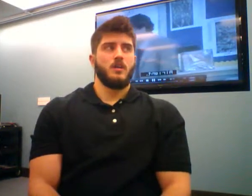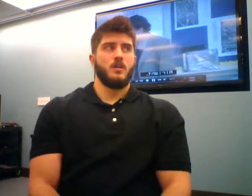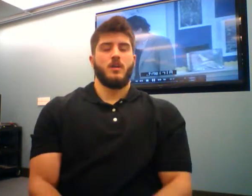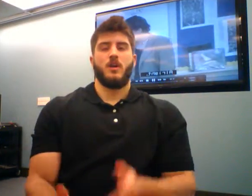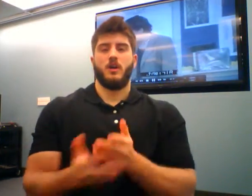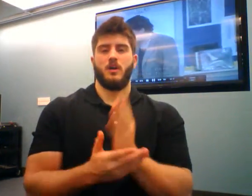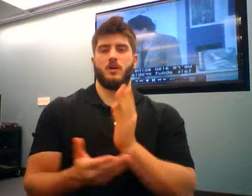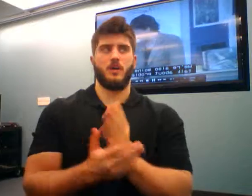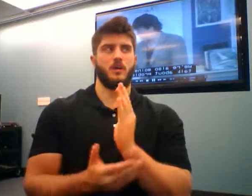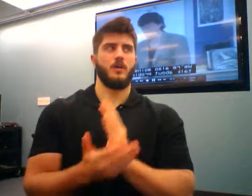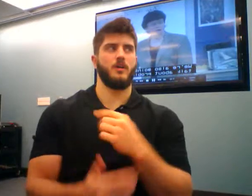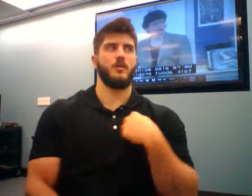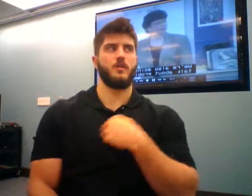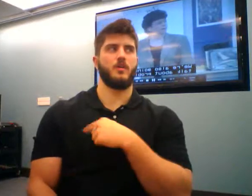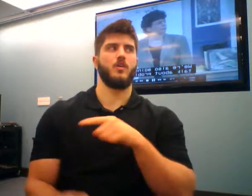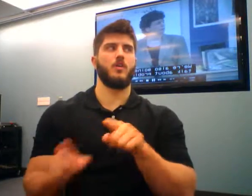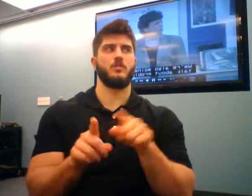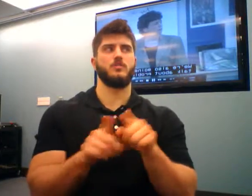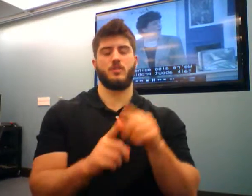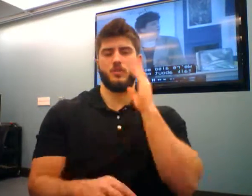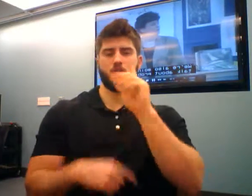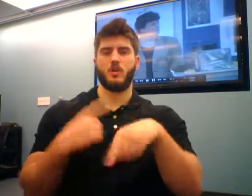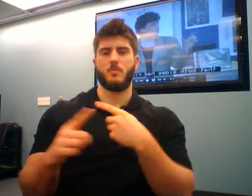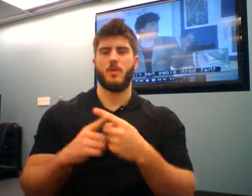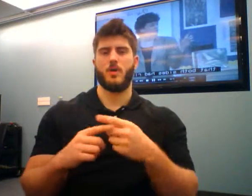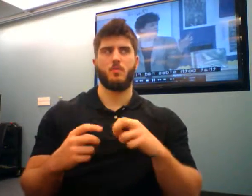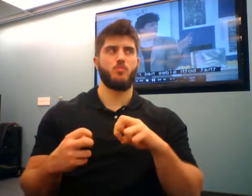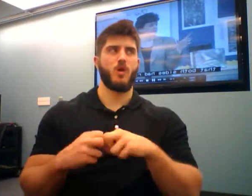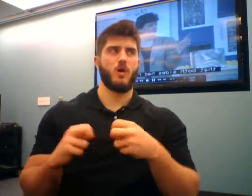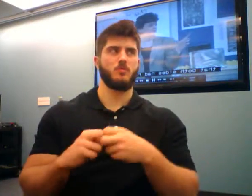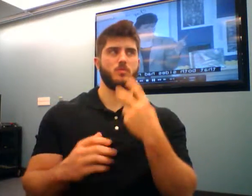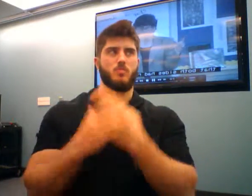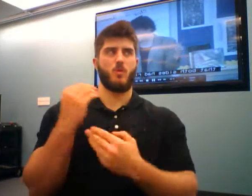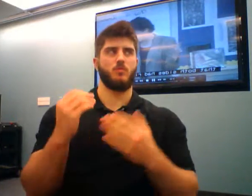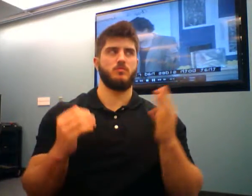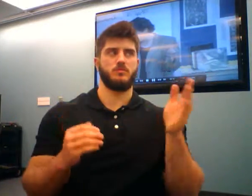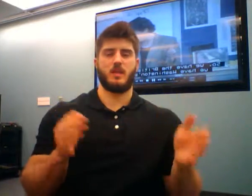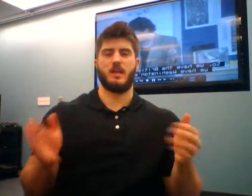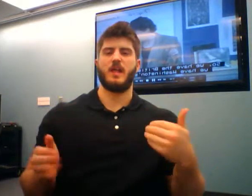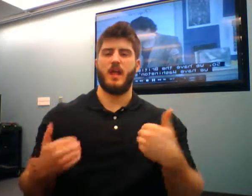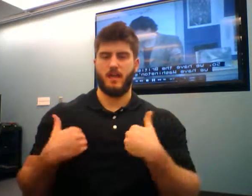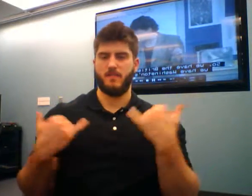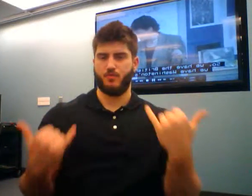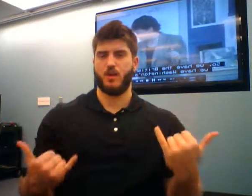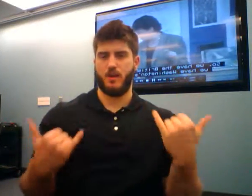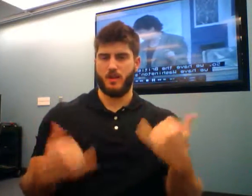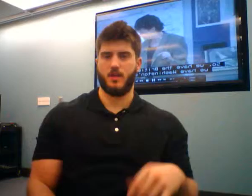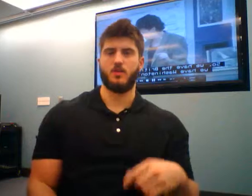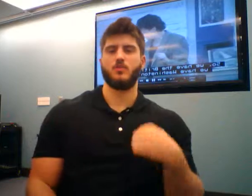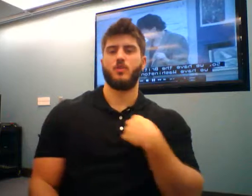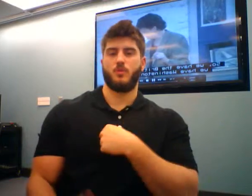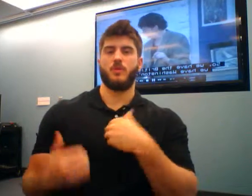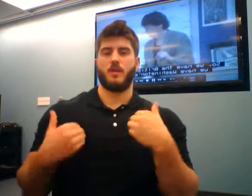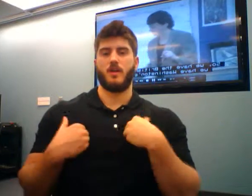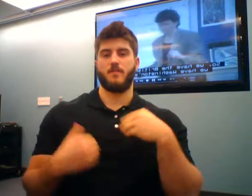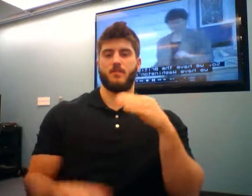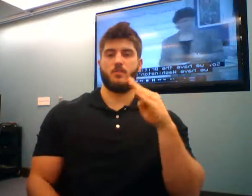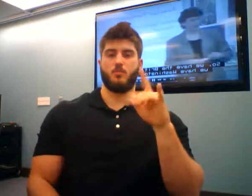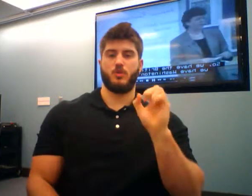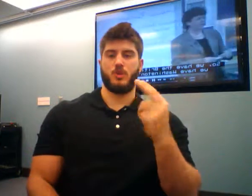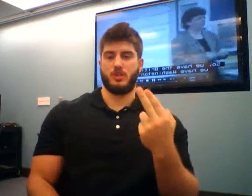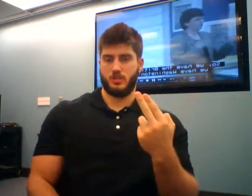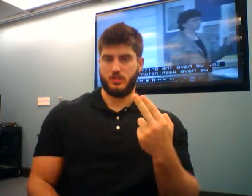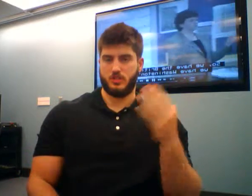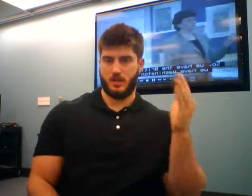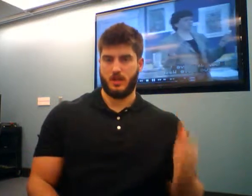All right. We're also going to talk about problems that both sides had right now. So we have the British side,